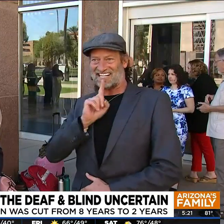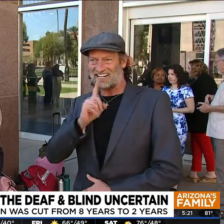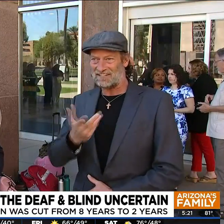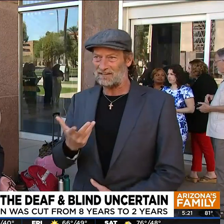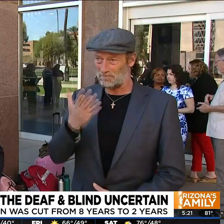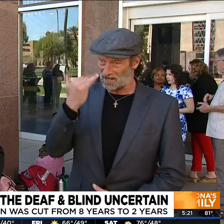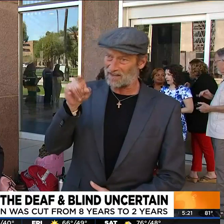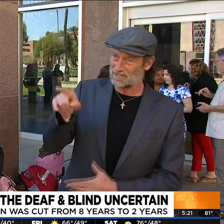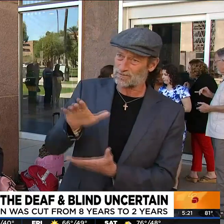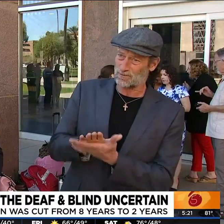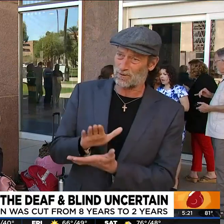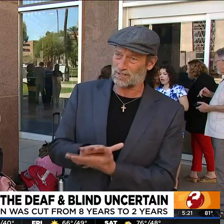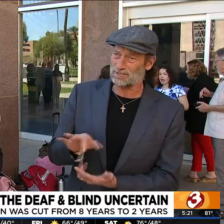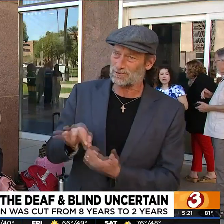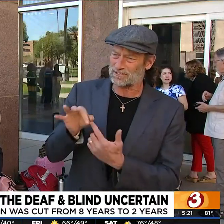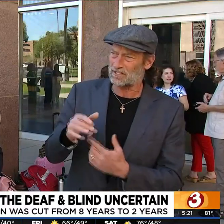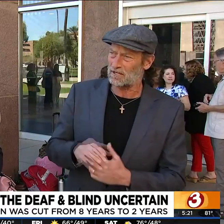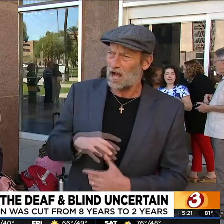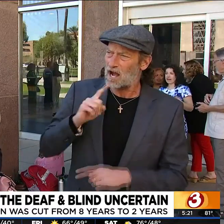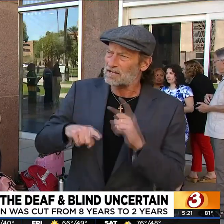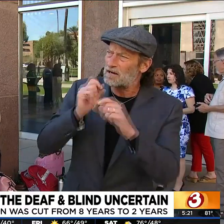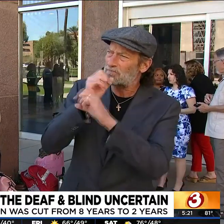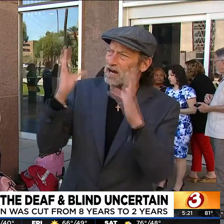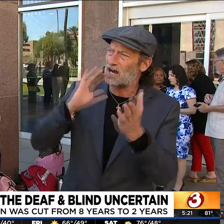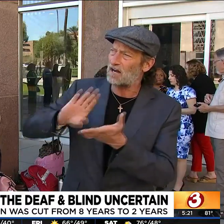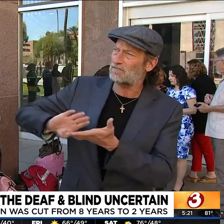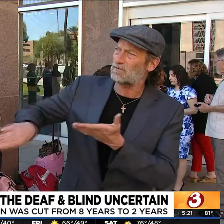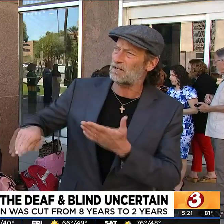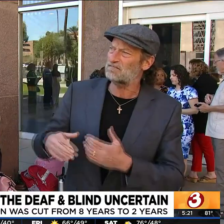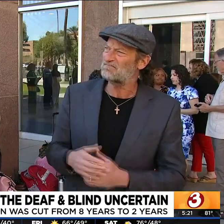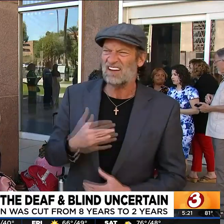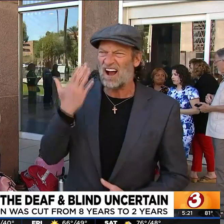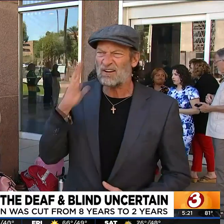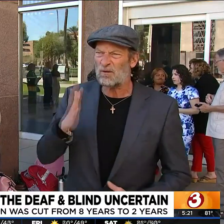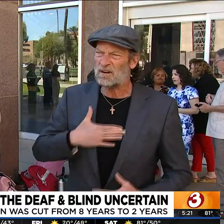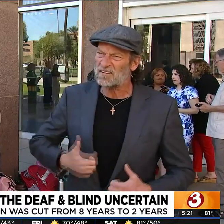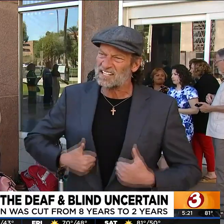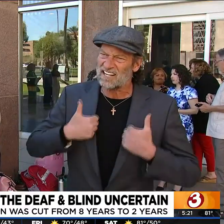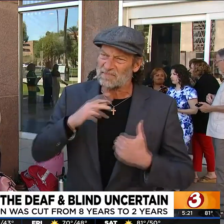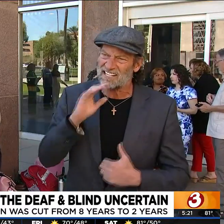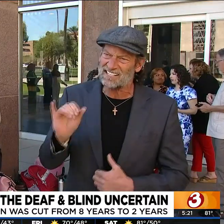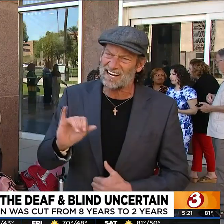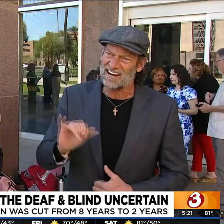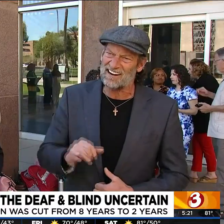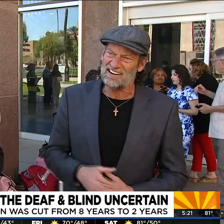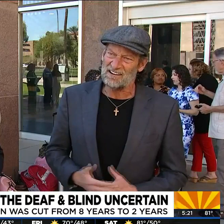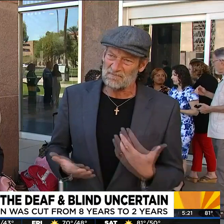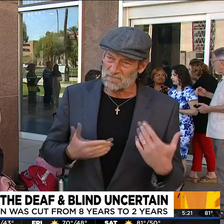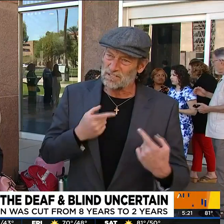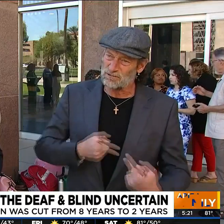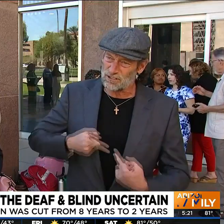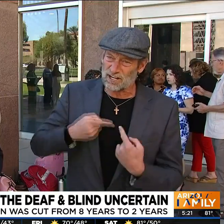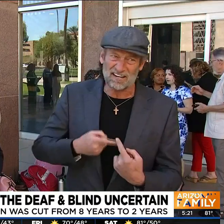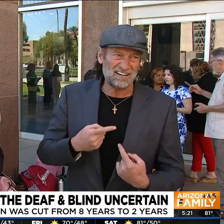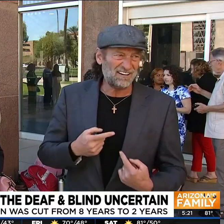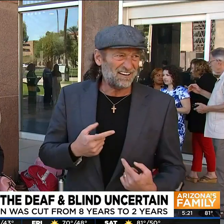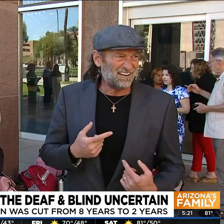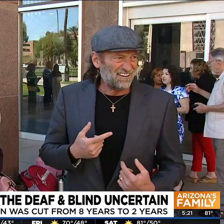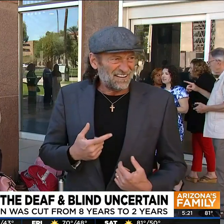am. I identified as a Deaf person and learned ASL because of this unique school. I wouldn't imagine what my life would even be like without it. I'd probably